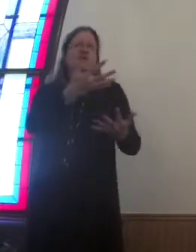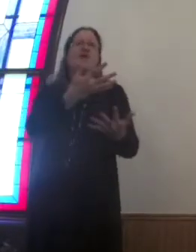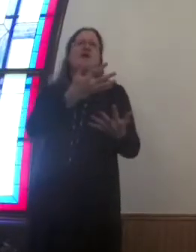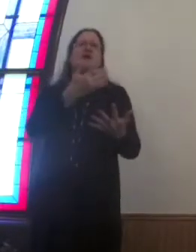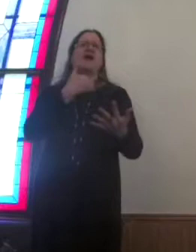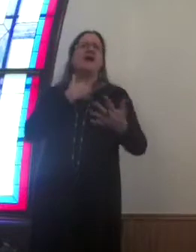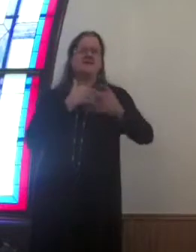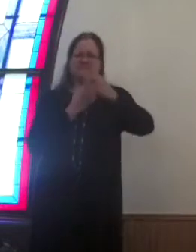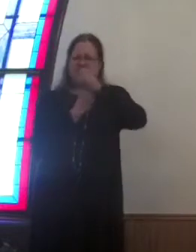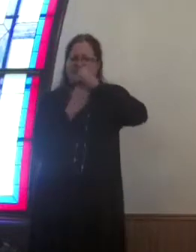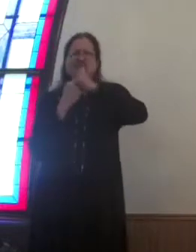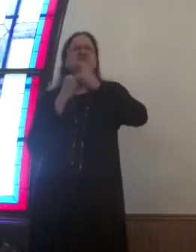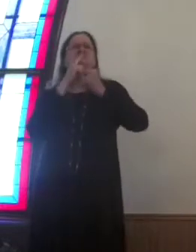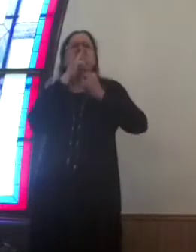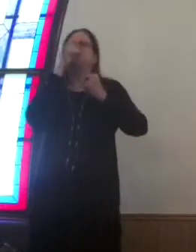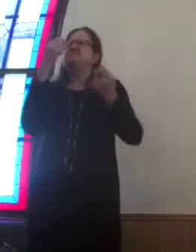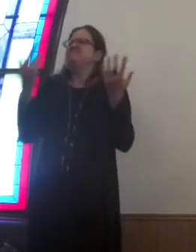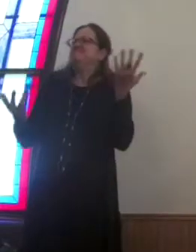whatsoever.